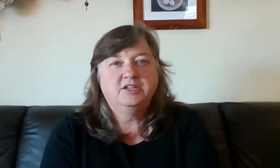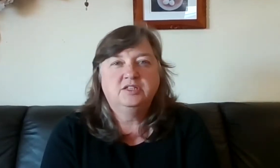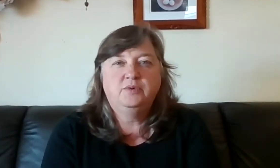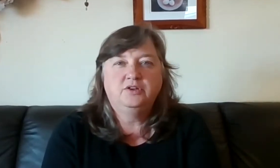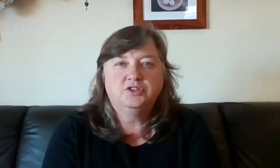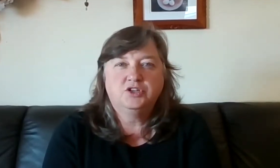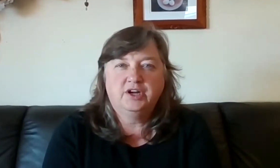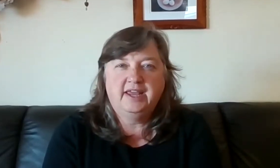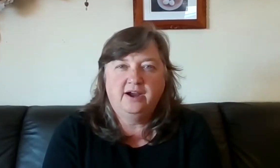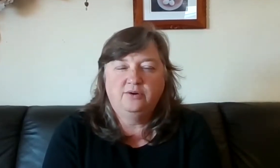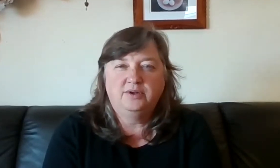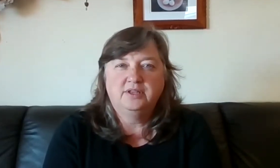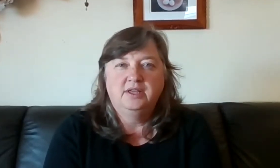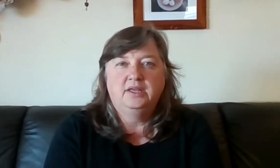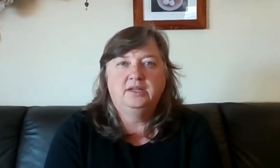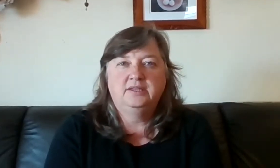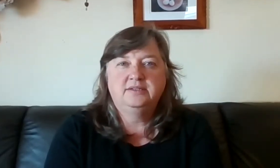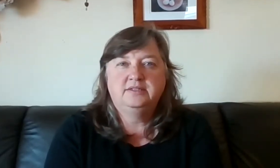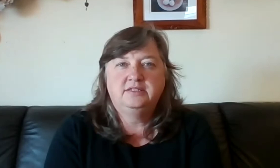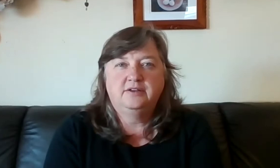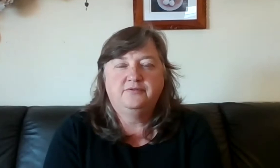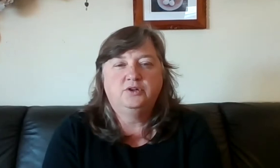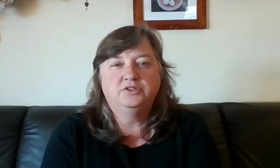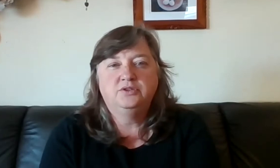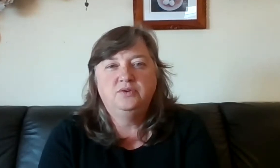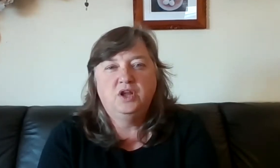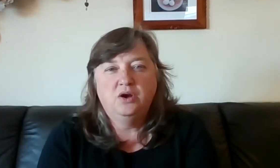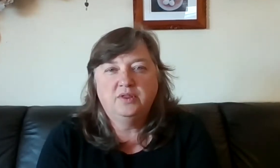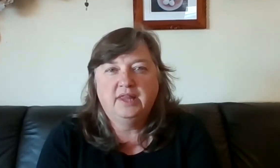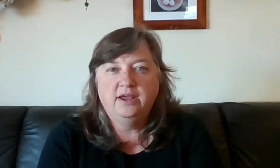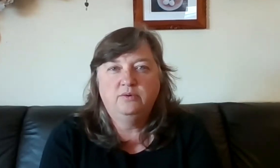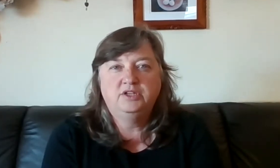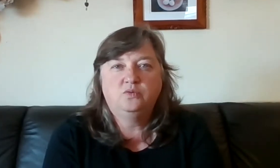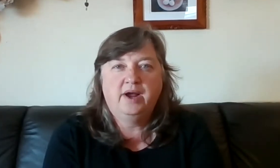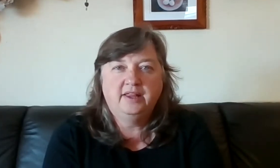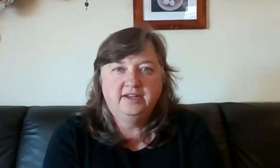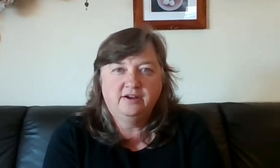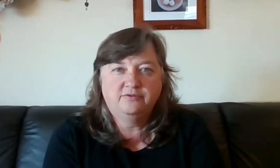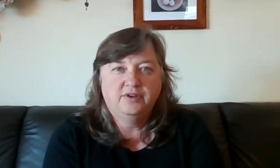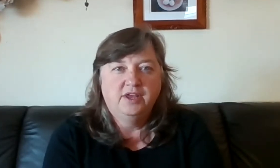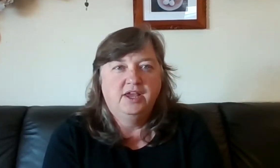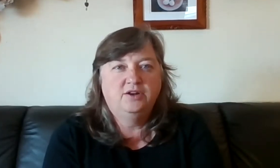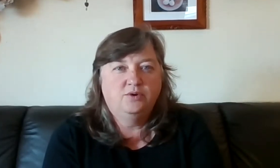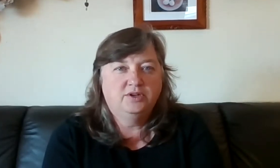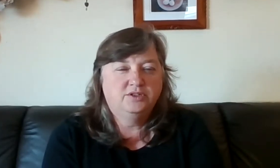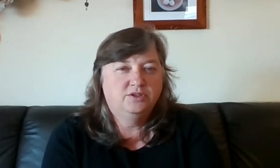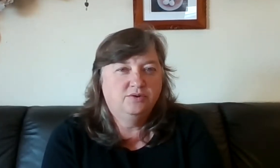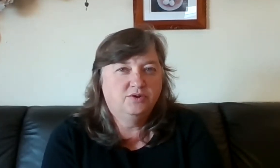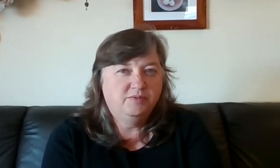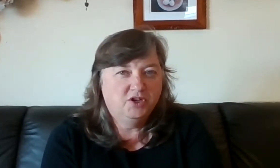especially when you're starting out, it is difficult to know the language well enough in order to